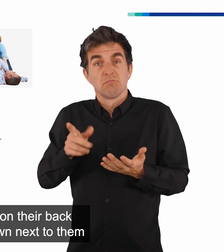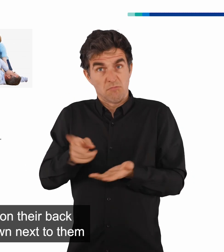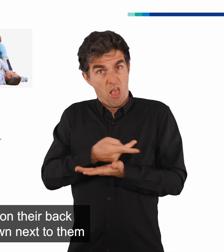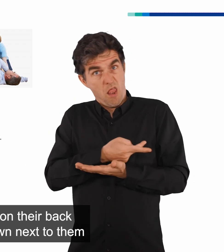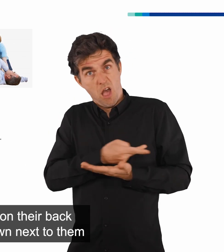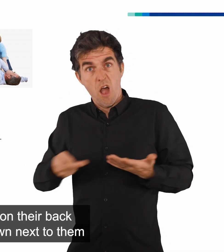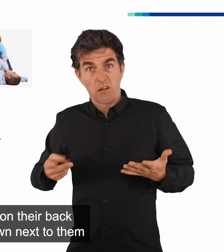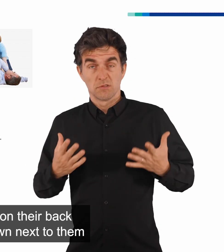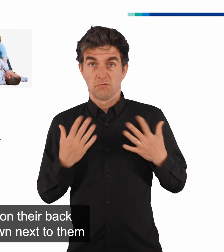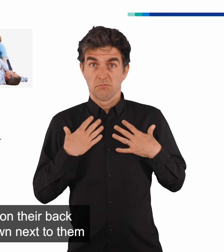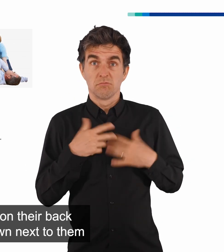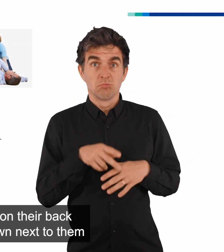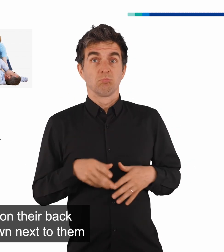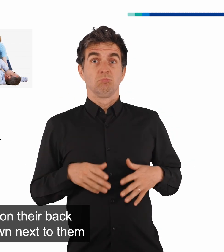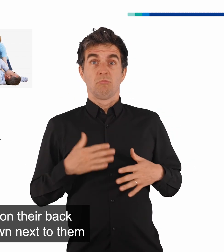down next to them.